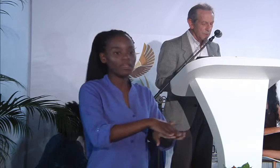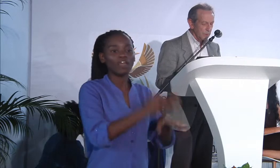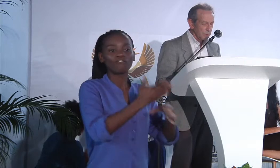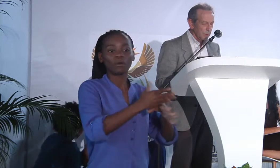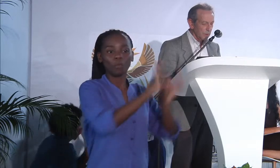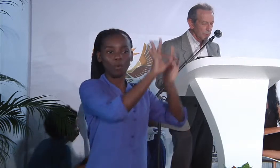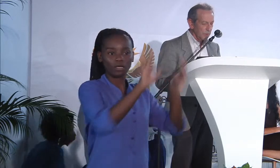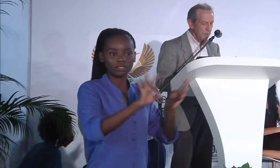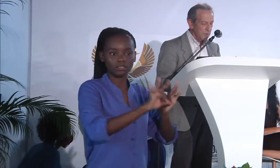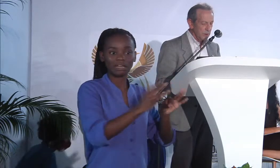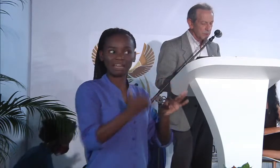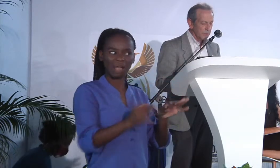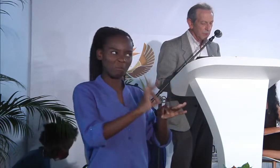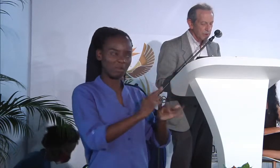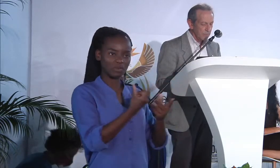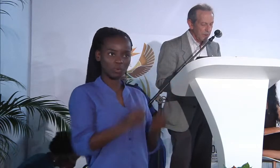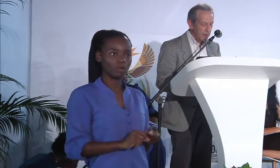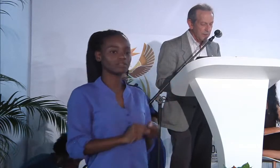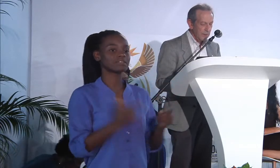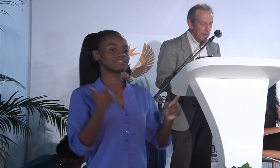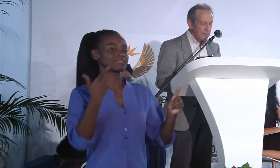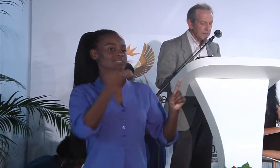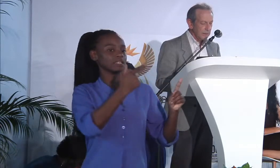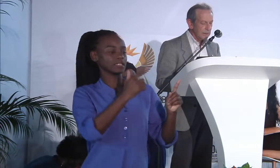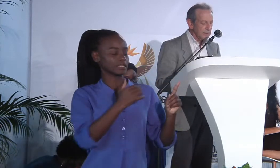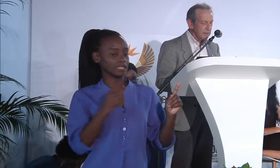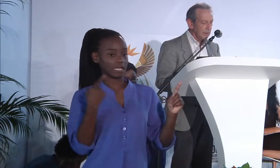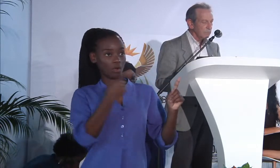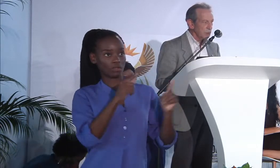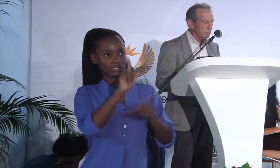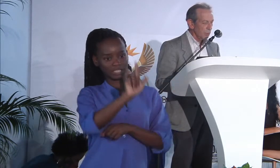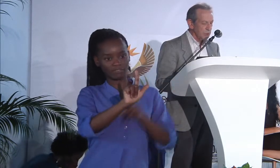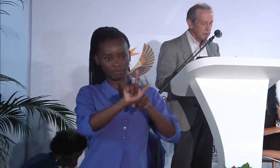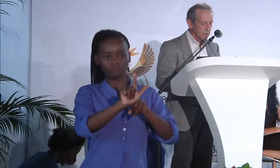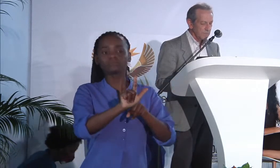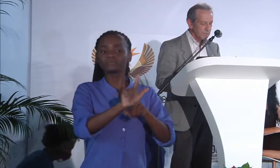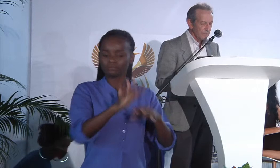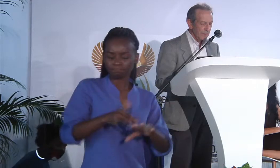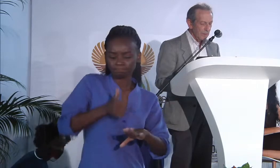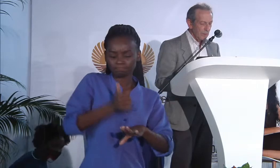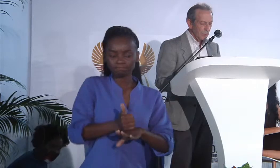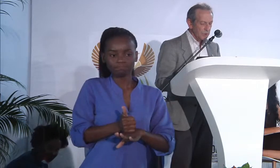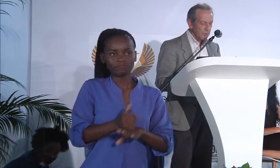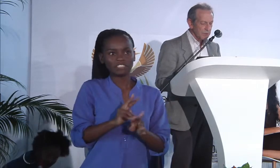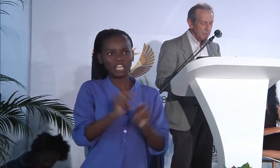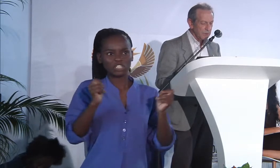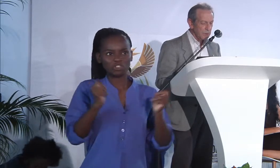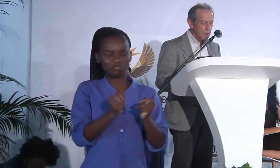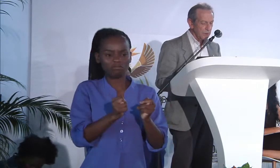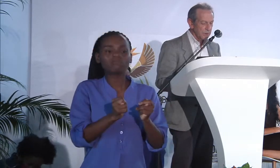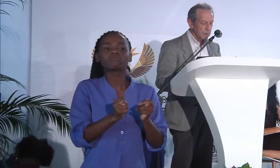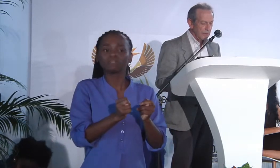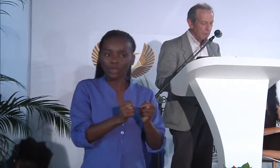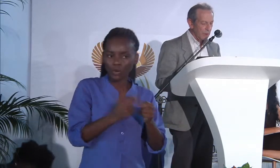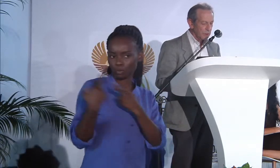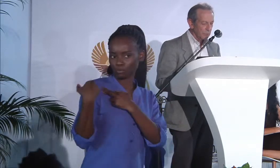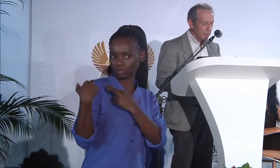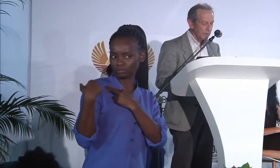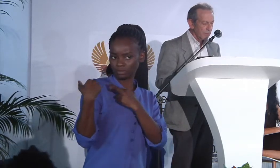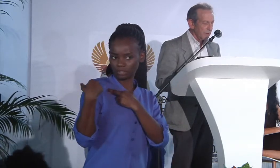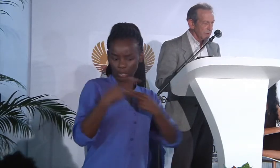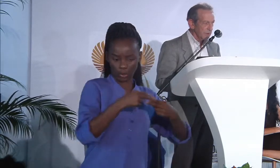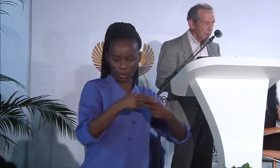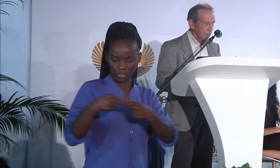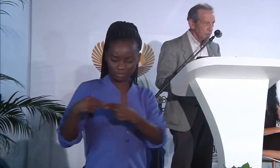each of the goals included in the National Drug Master Plan has clearly set out measurable objectives or responsibility units in collaboration with